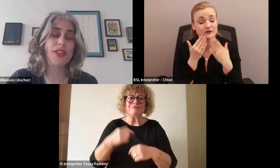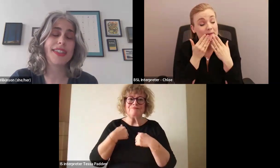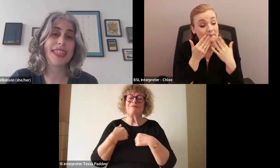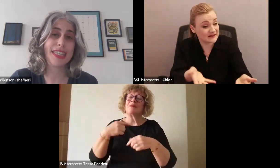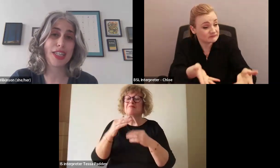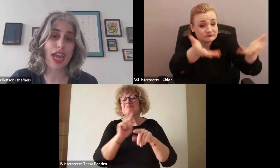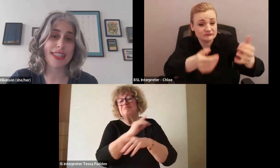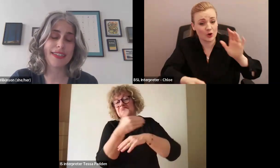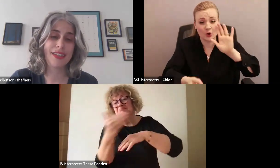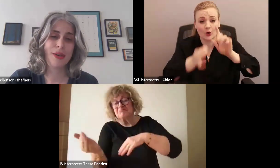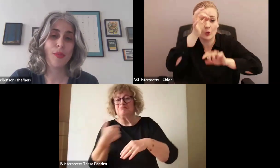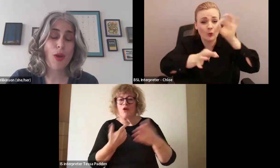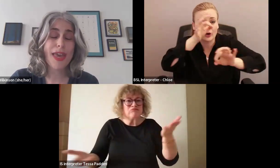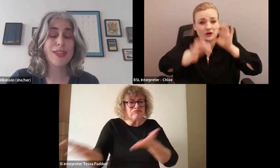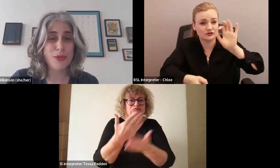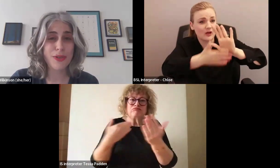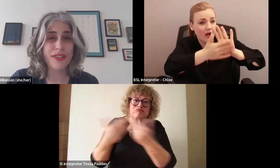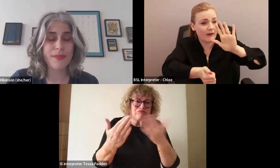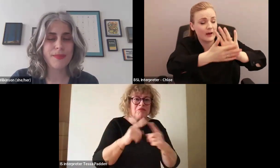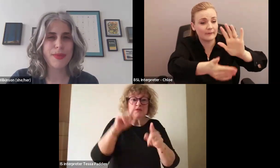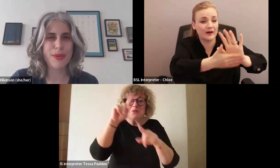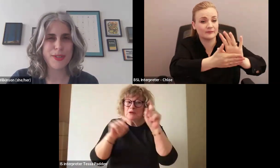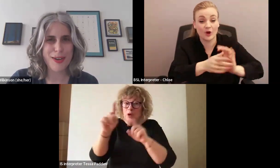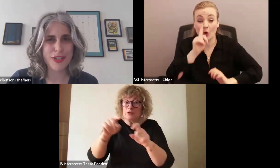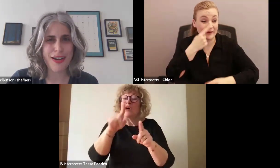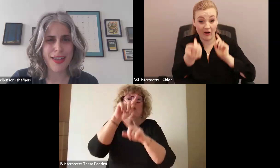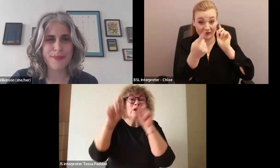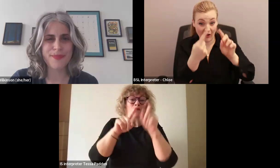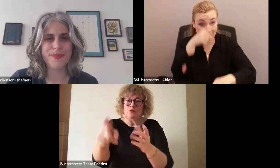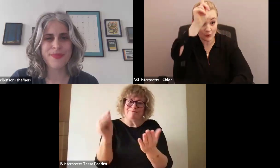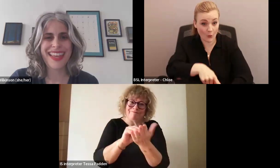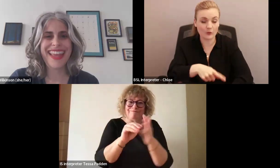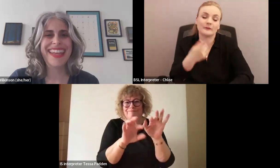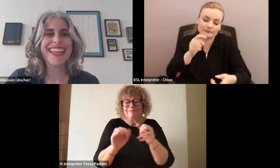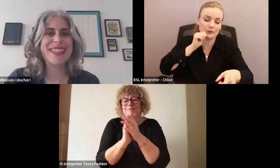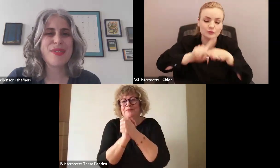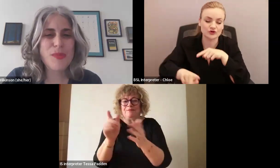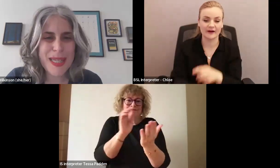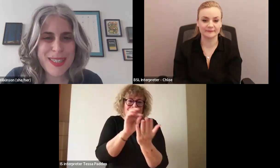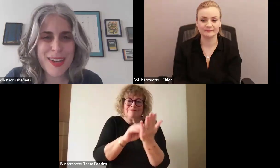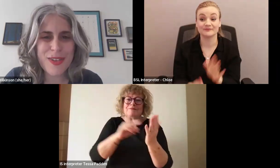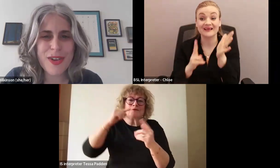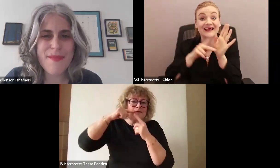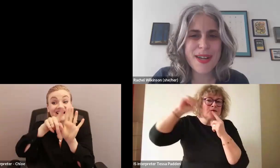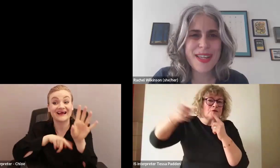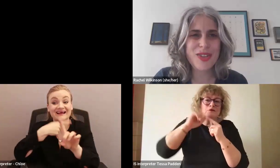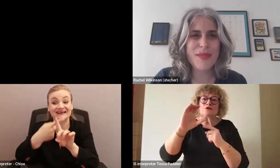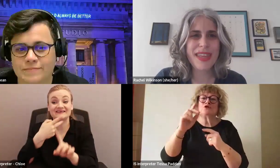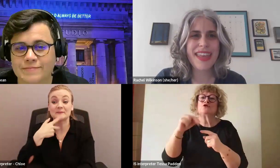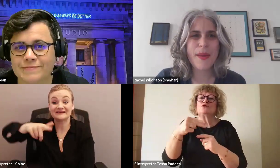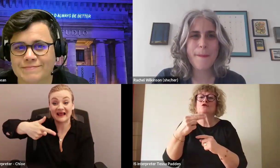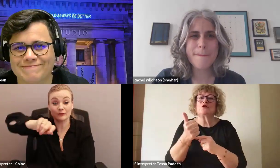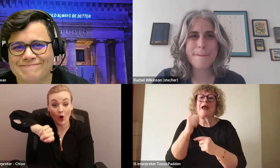put your questions into the chat. We won't get to all of them, but we will certainly try. Nix, would you please turn on your camera